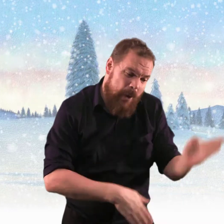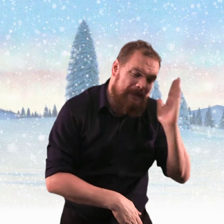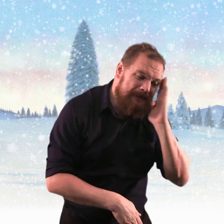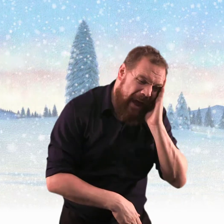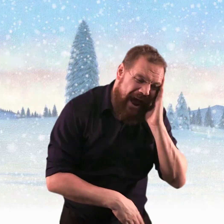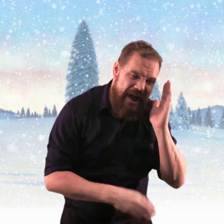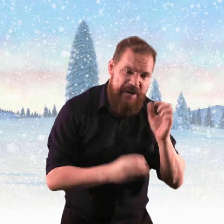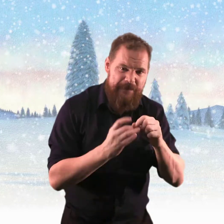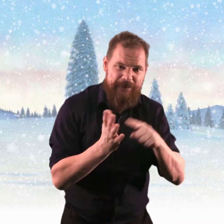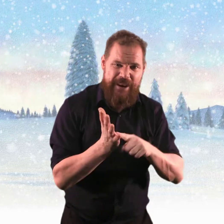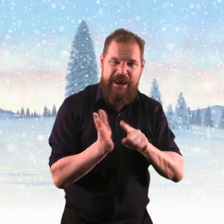house.